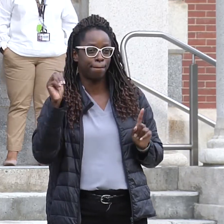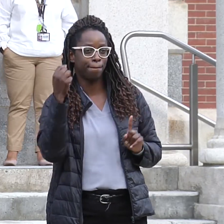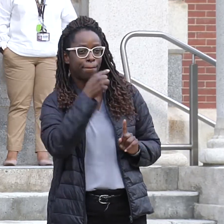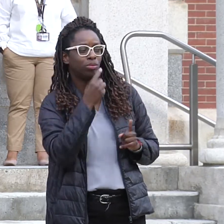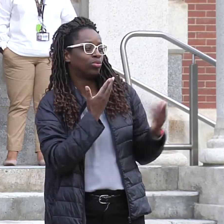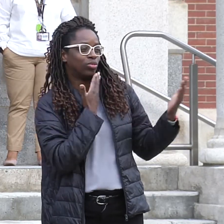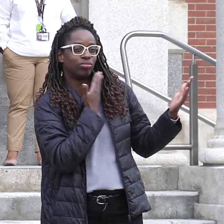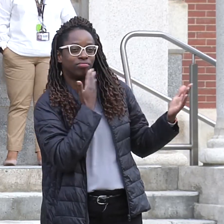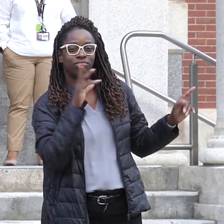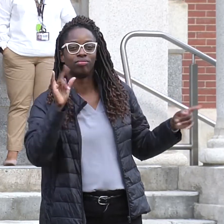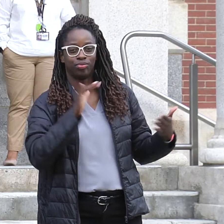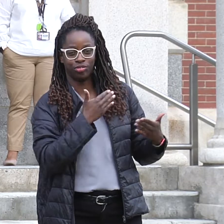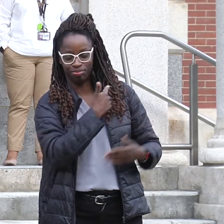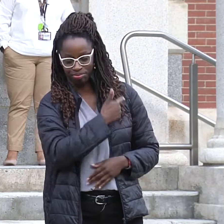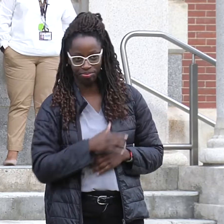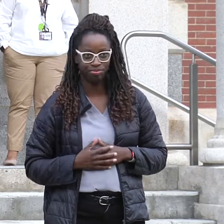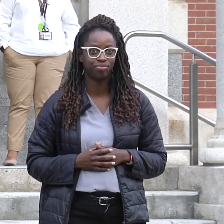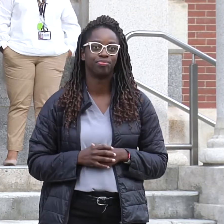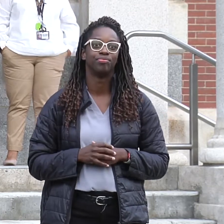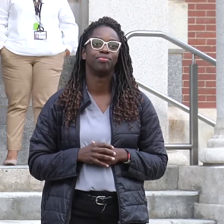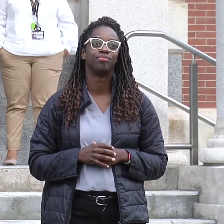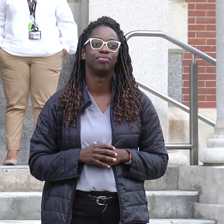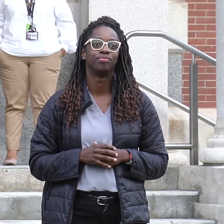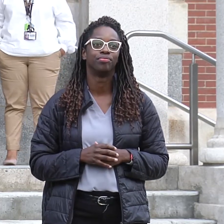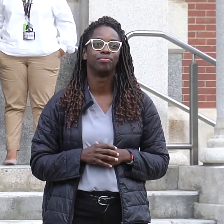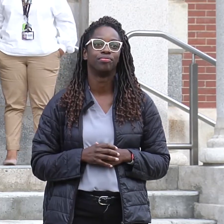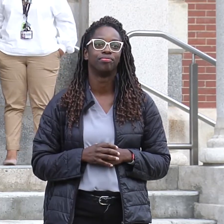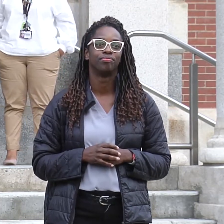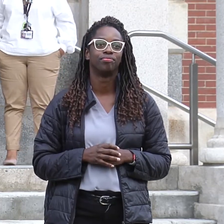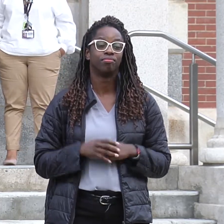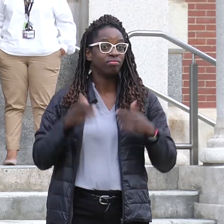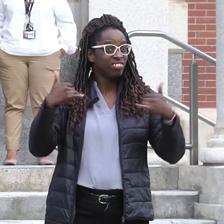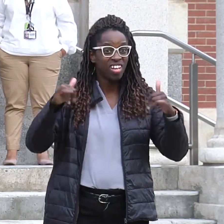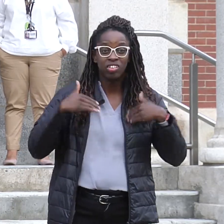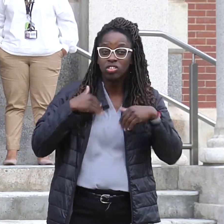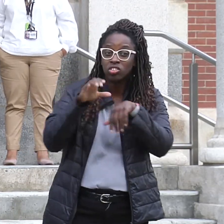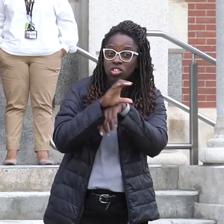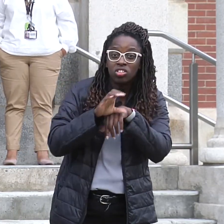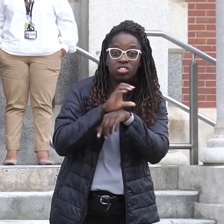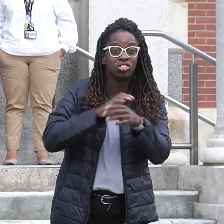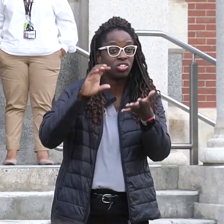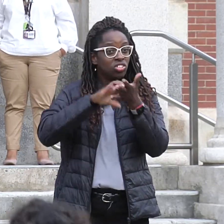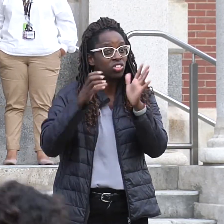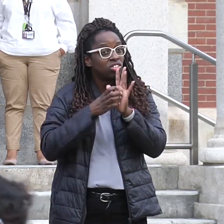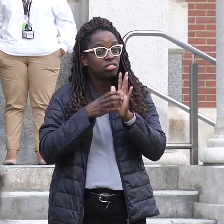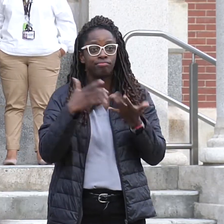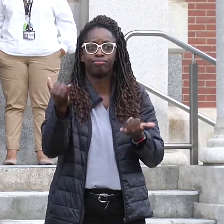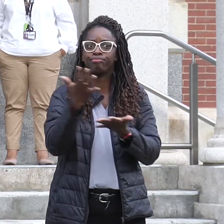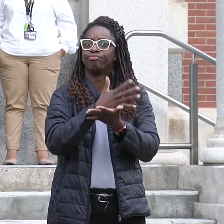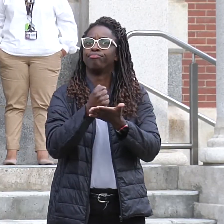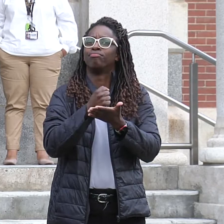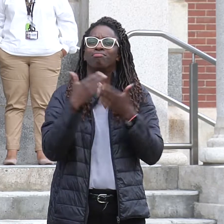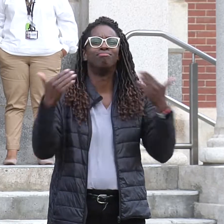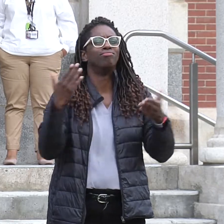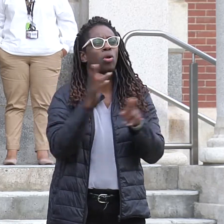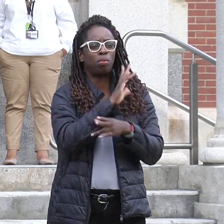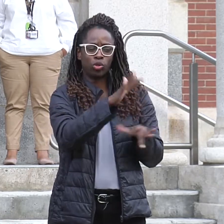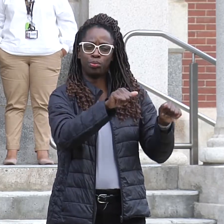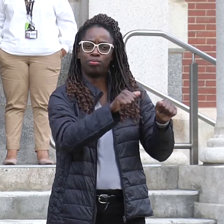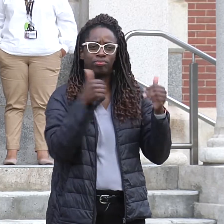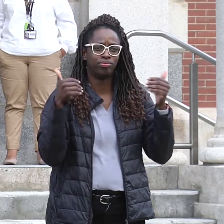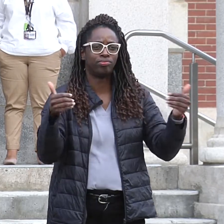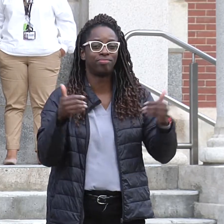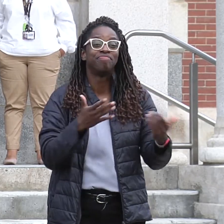here. And we still have chocolate, cookies, leave no cookie uneaten, please. And just want to say thank you so much for being here